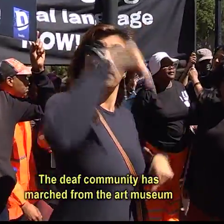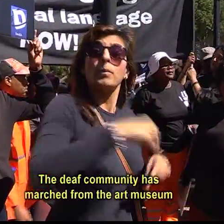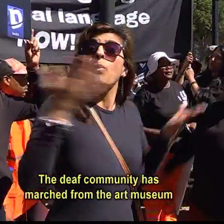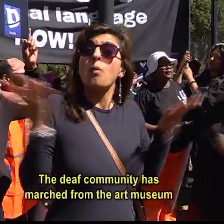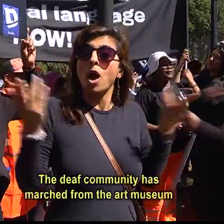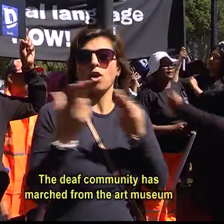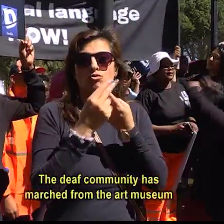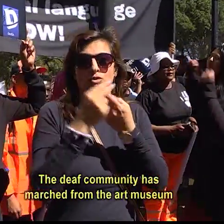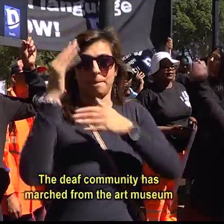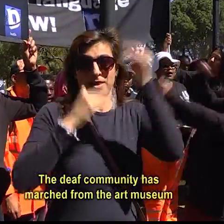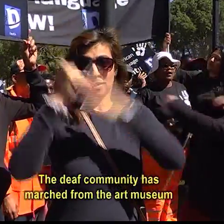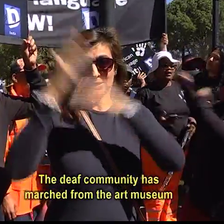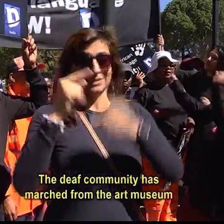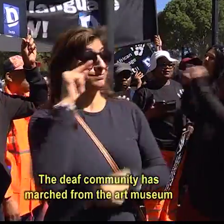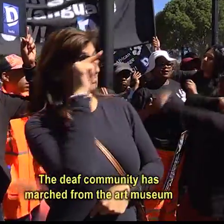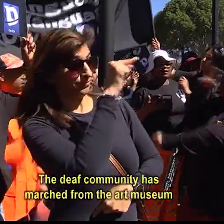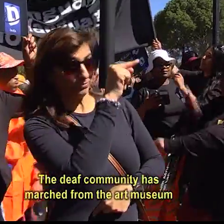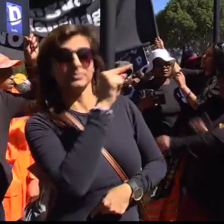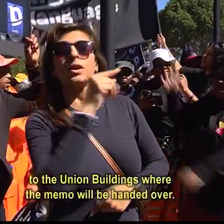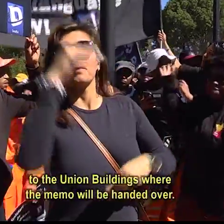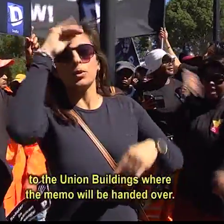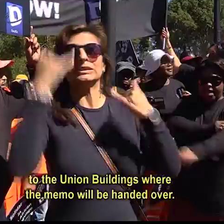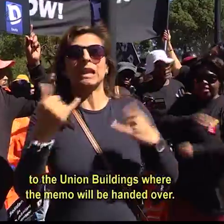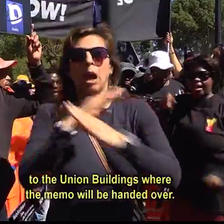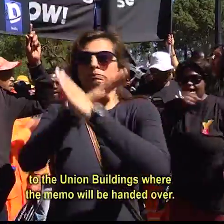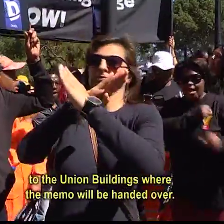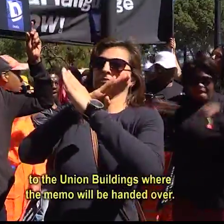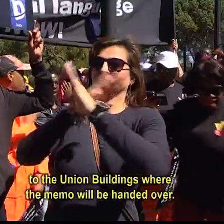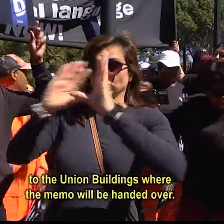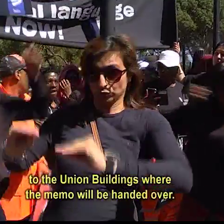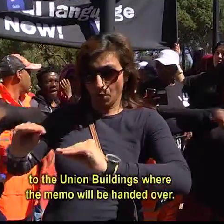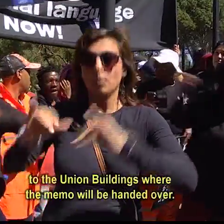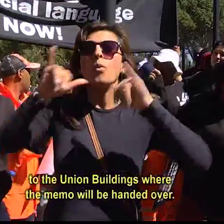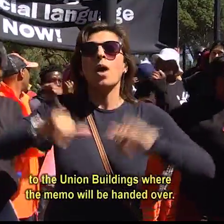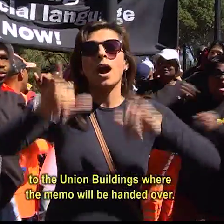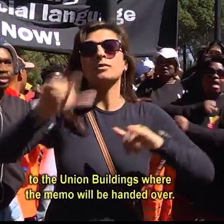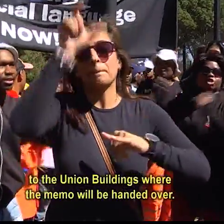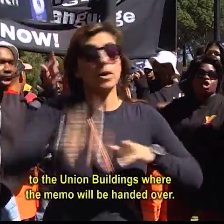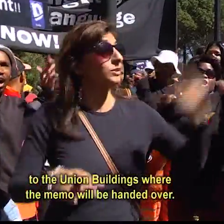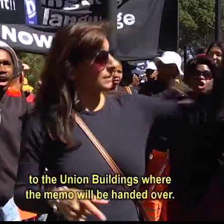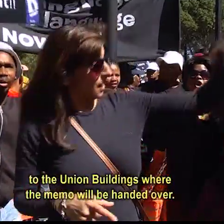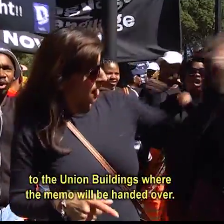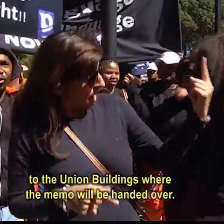The deaf community has marched from the Art Museum to the Union Buildings, where the memo will be handed over.